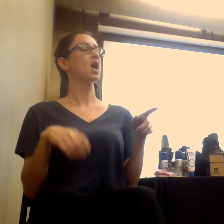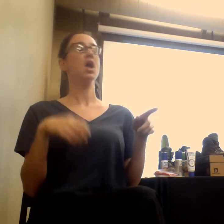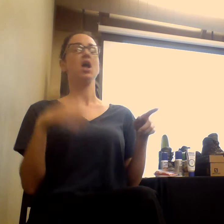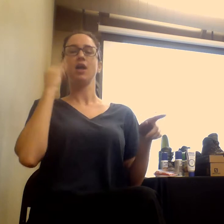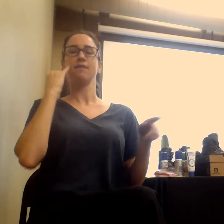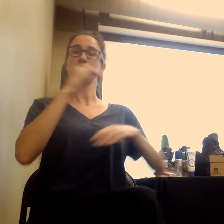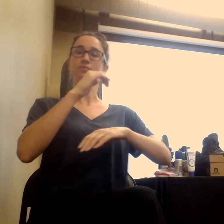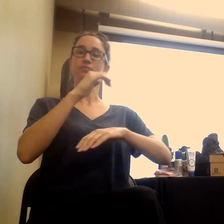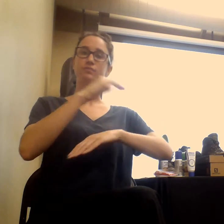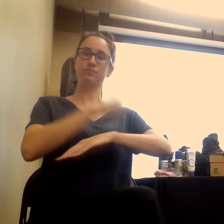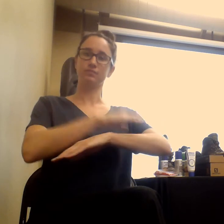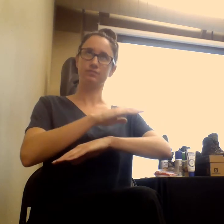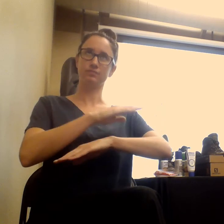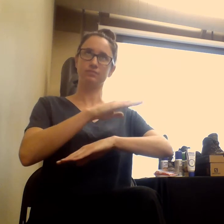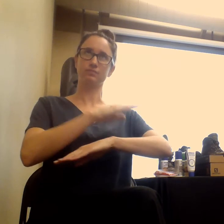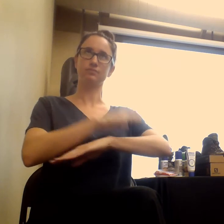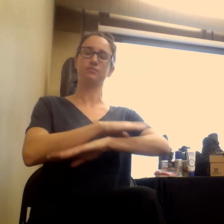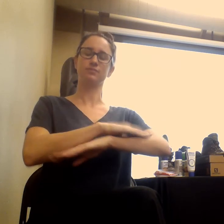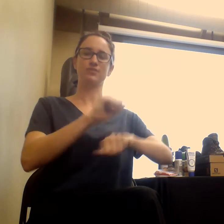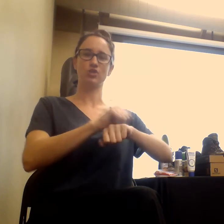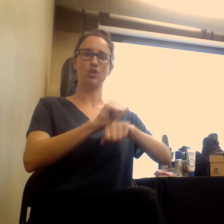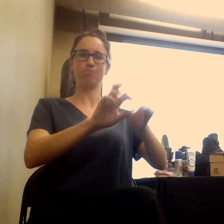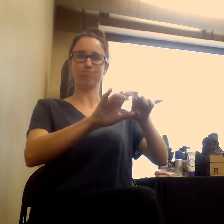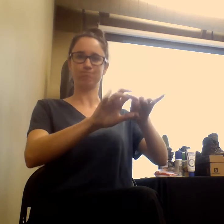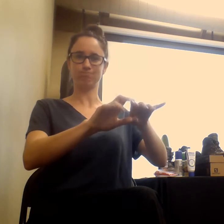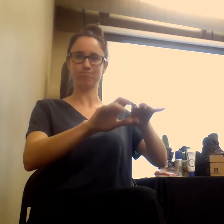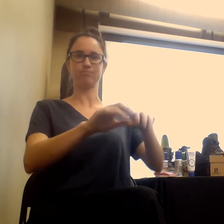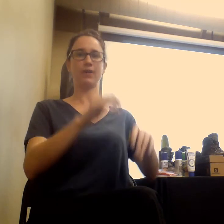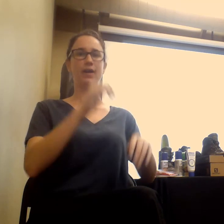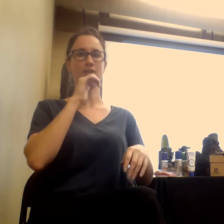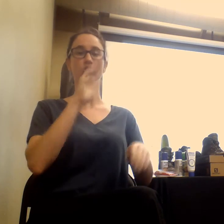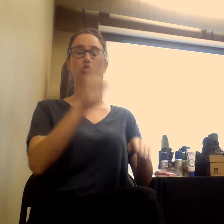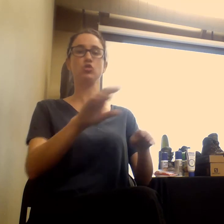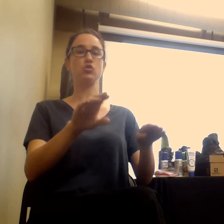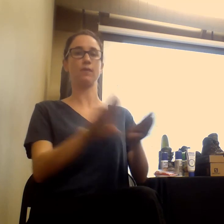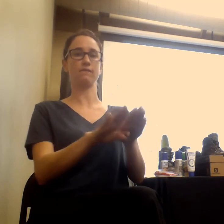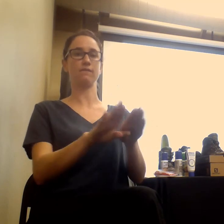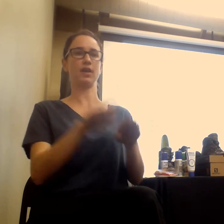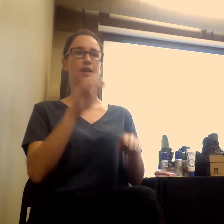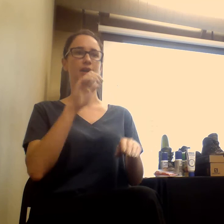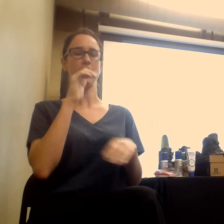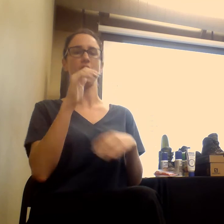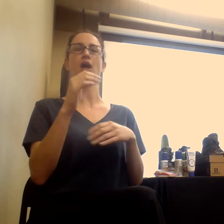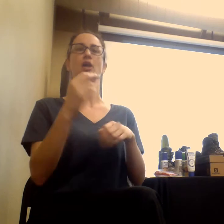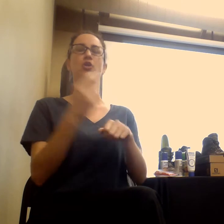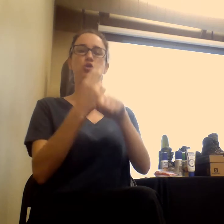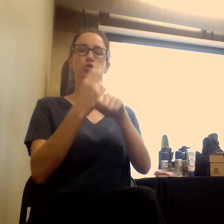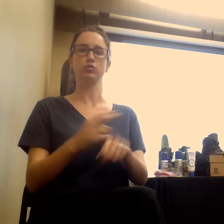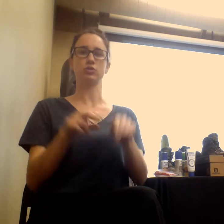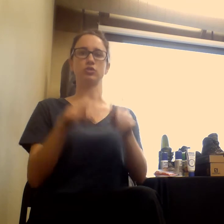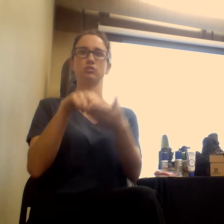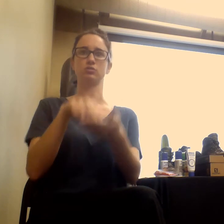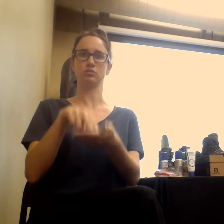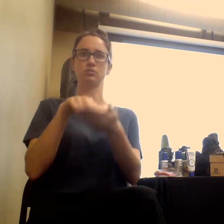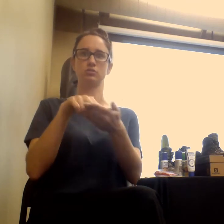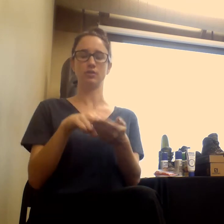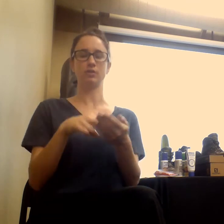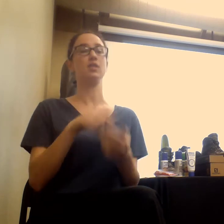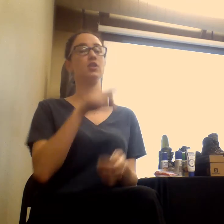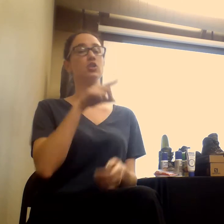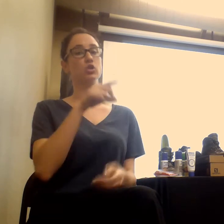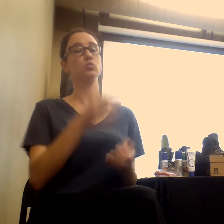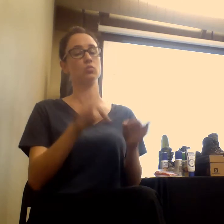broken into being stood on all day long, you're probably going to want a liner. And what a liner does is it actually provides a different friction